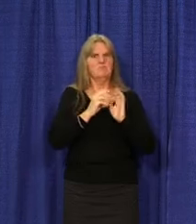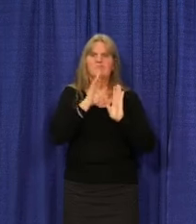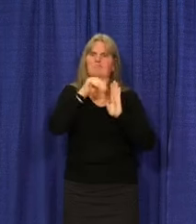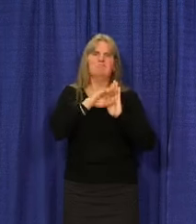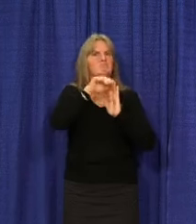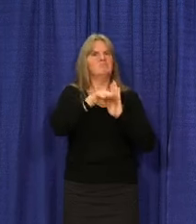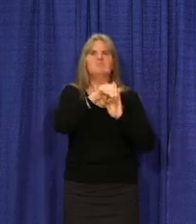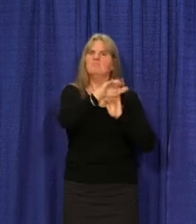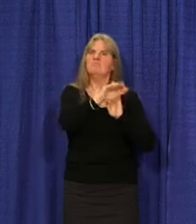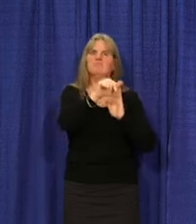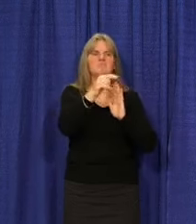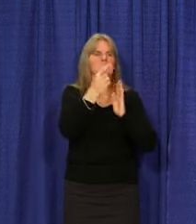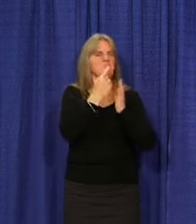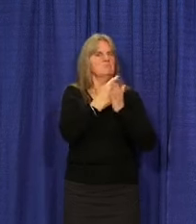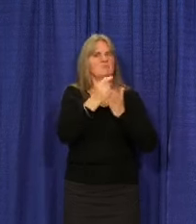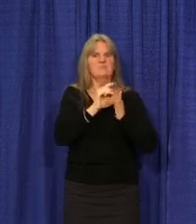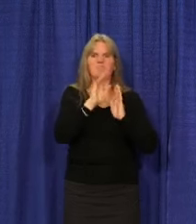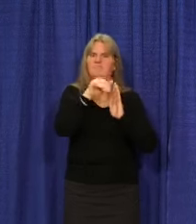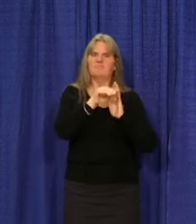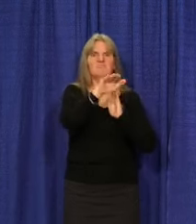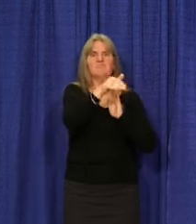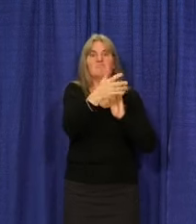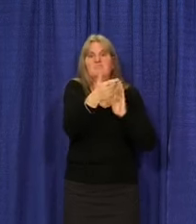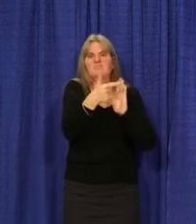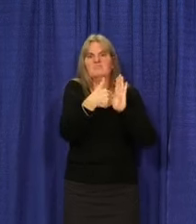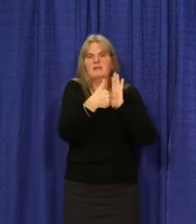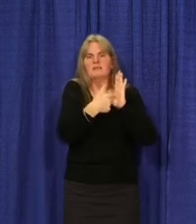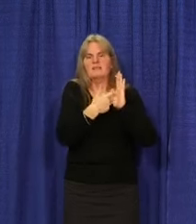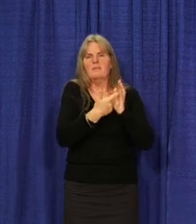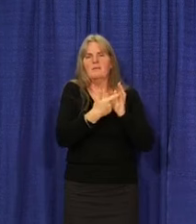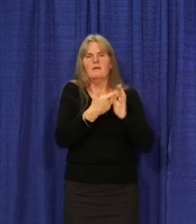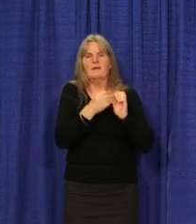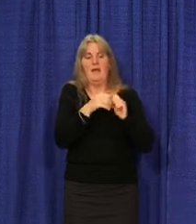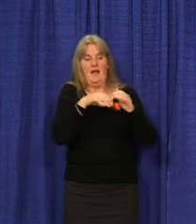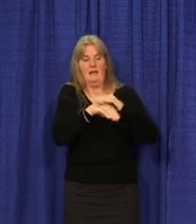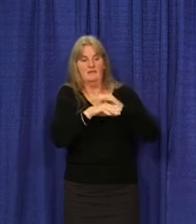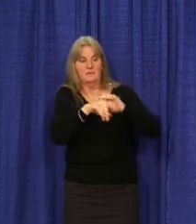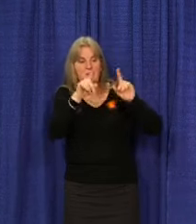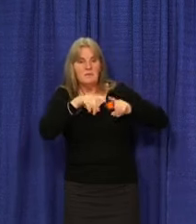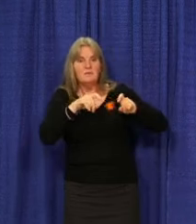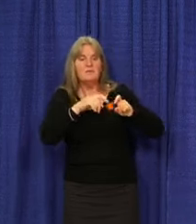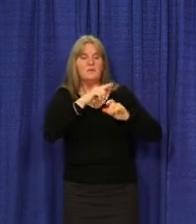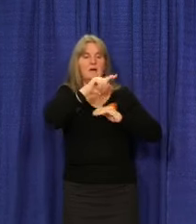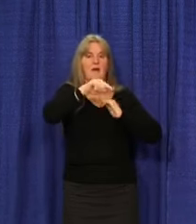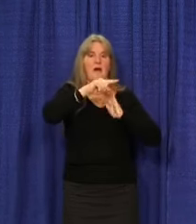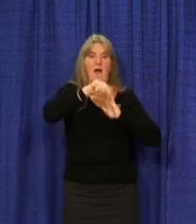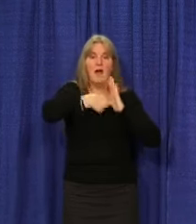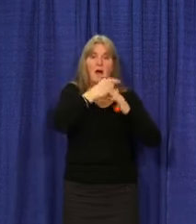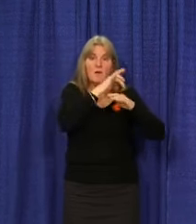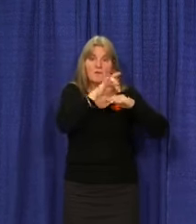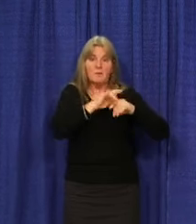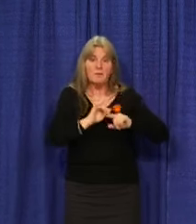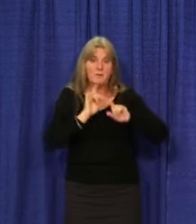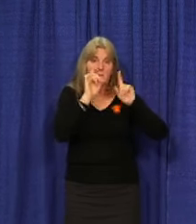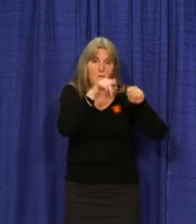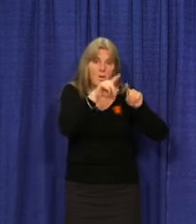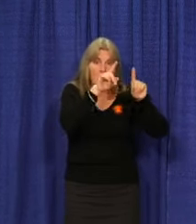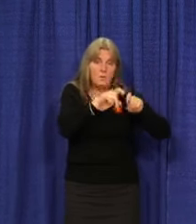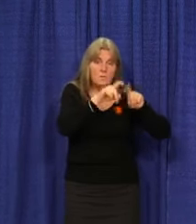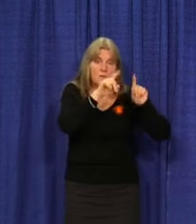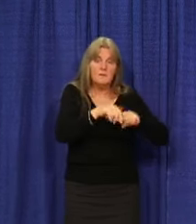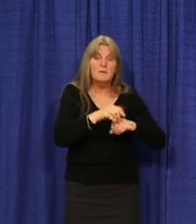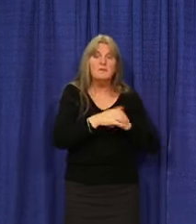And of course, that depends on so many things, including accessibility of testing, the hours at